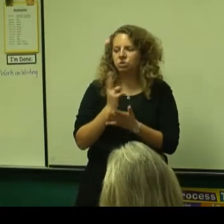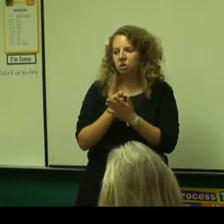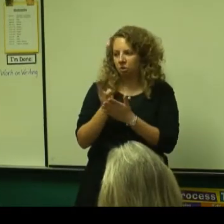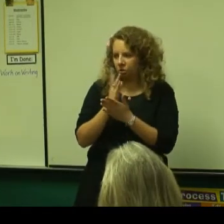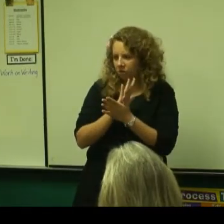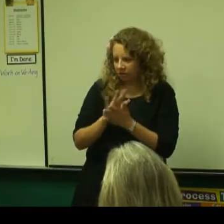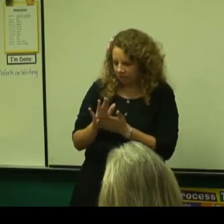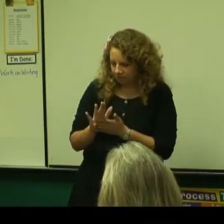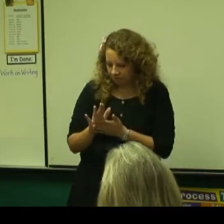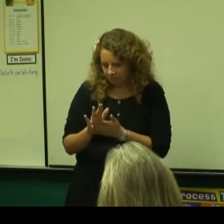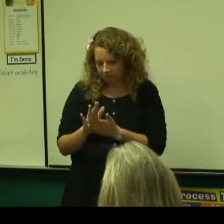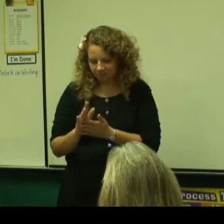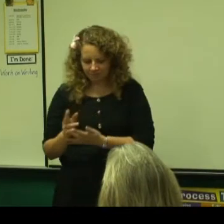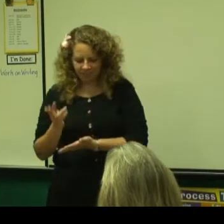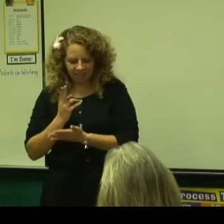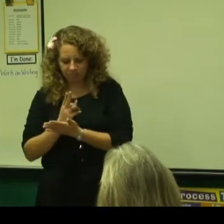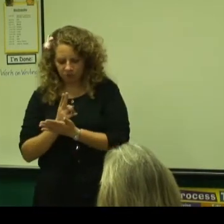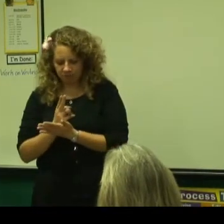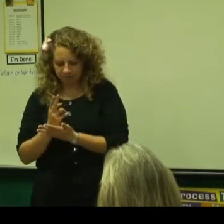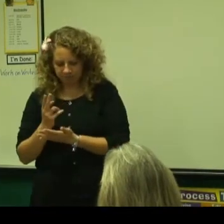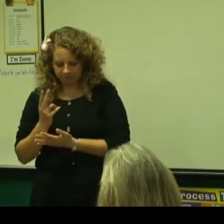So holy. Yeah, it's more.